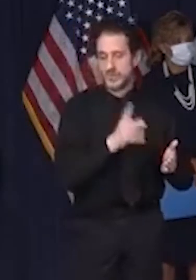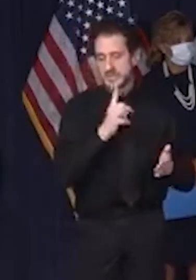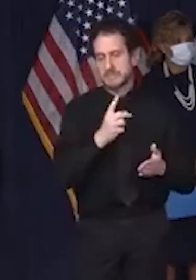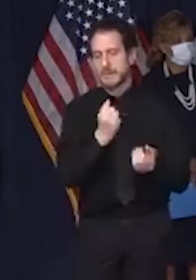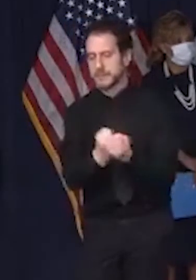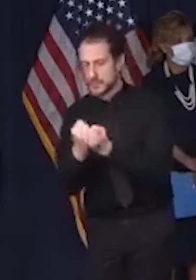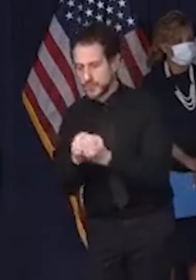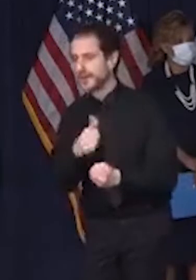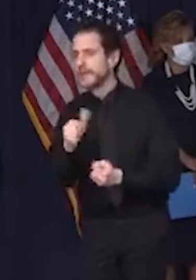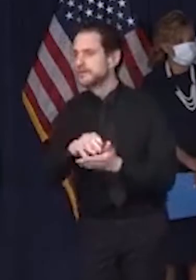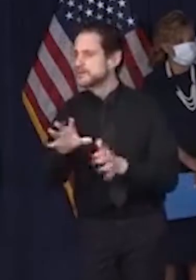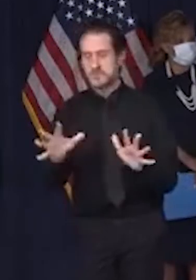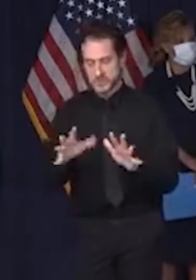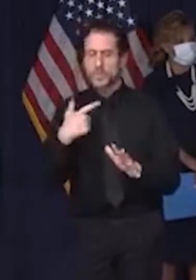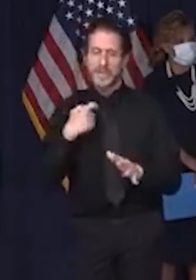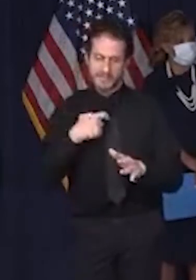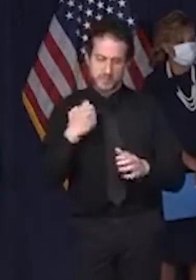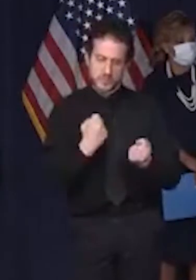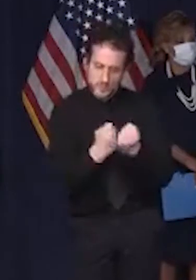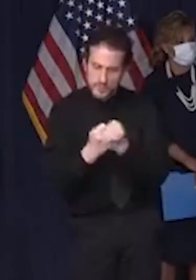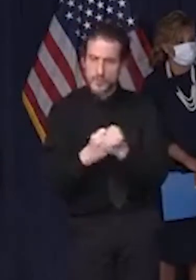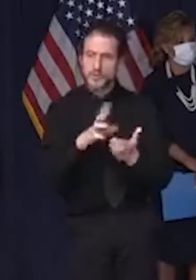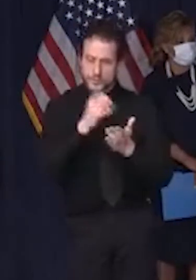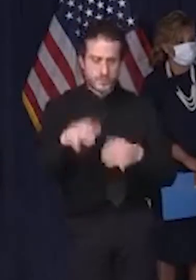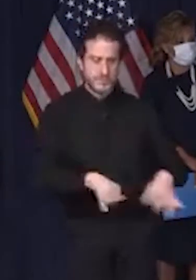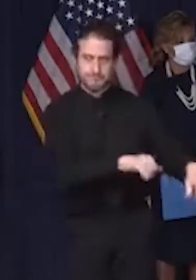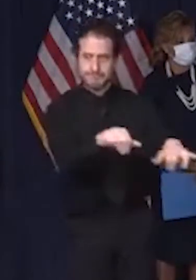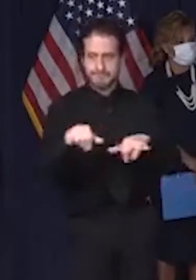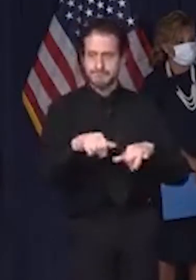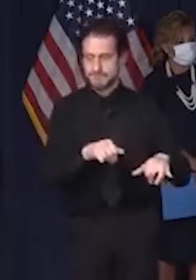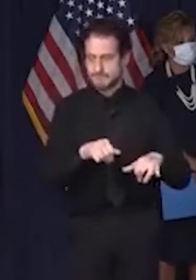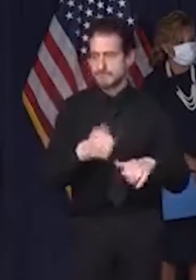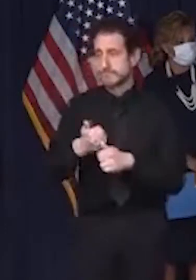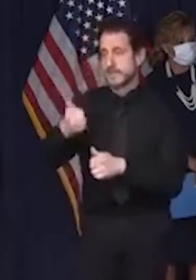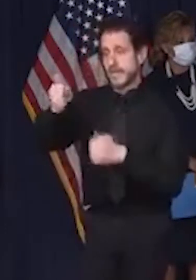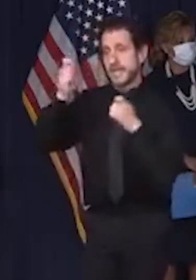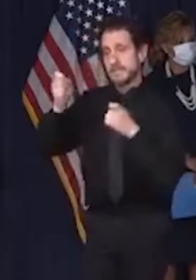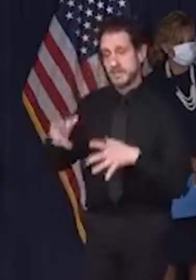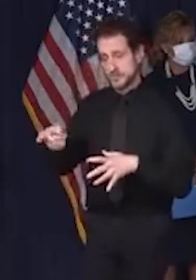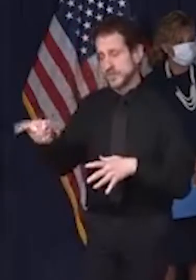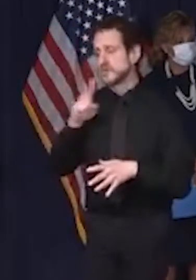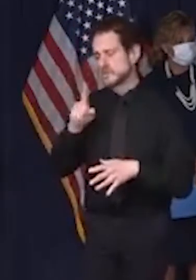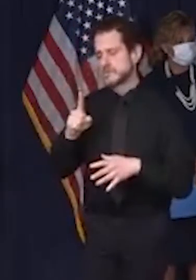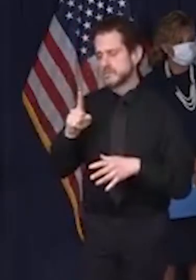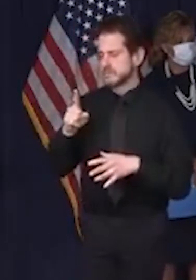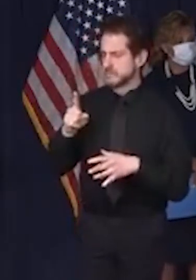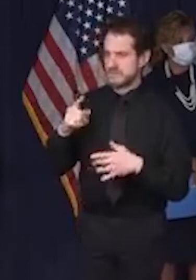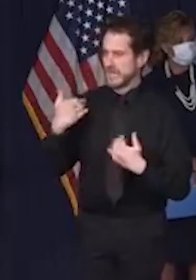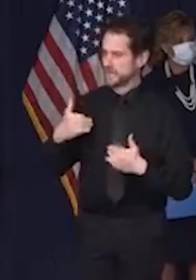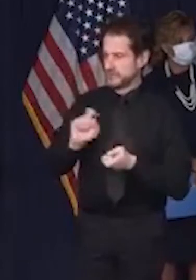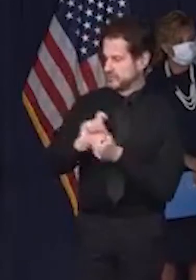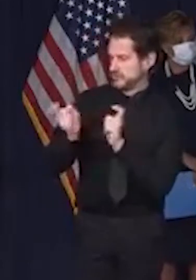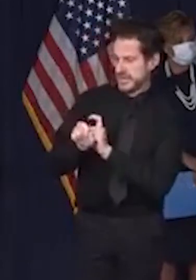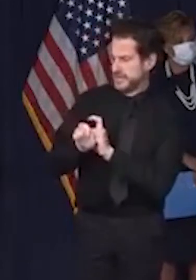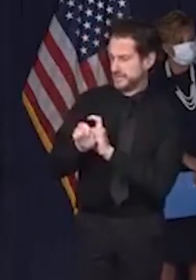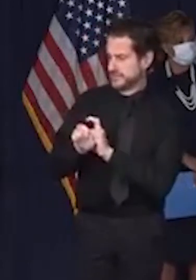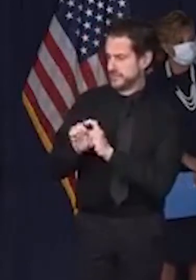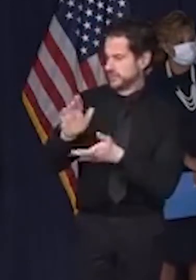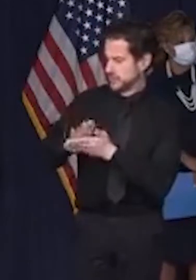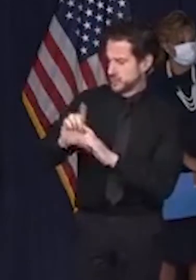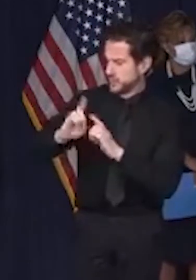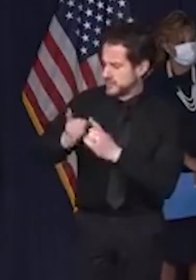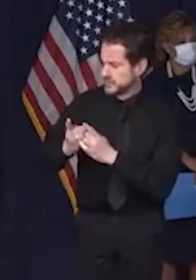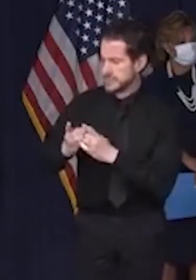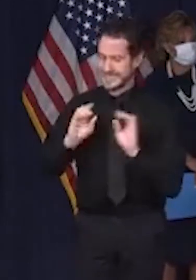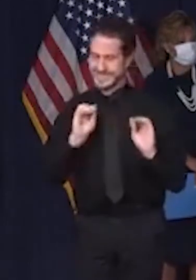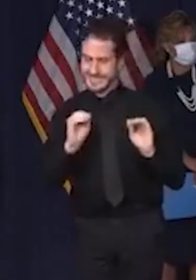can. To the administrators who have dedicated themselves to transforming their districts overnight and doing everything that it